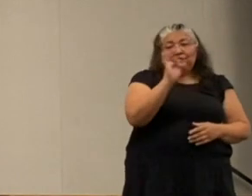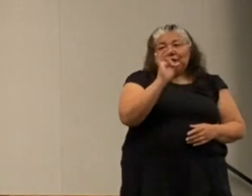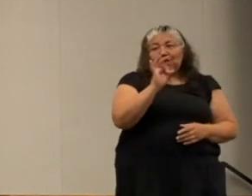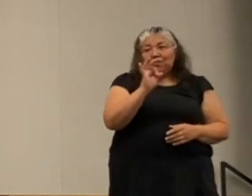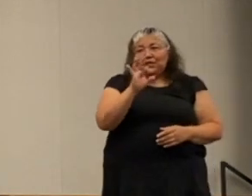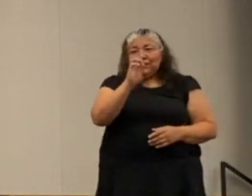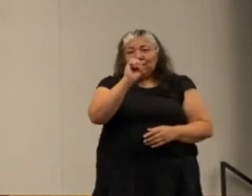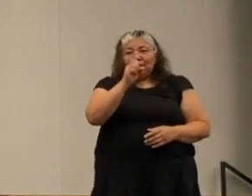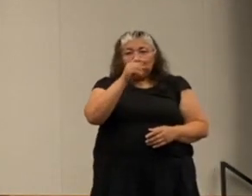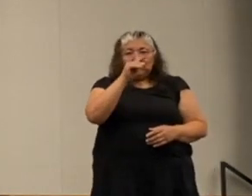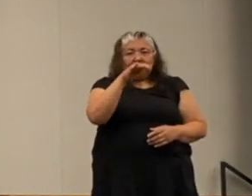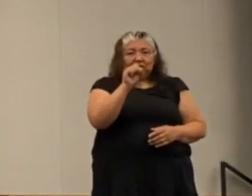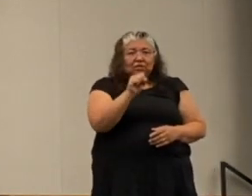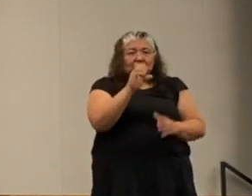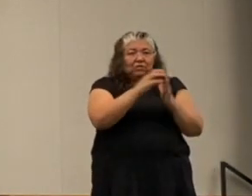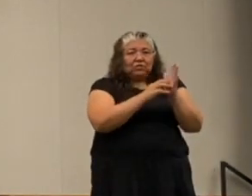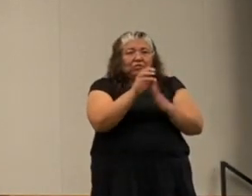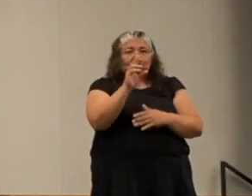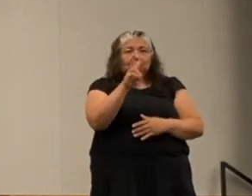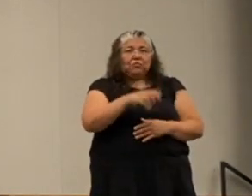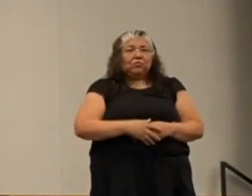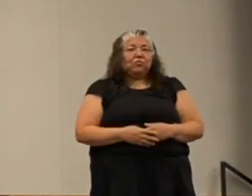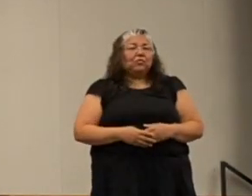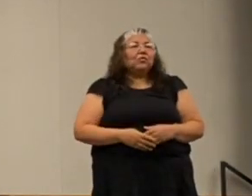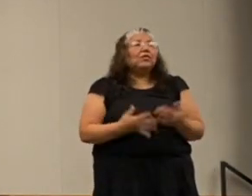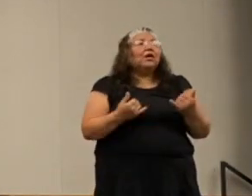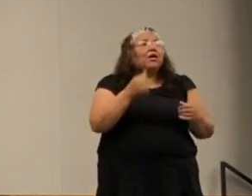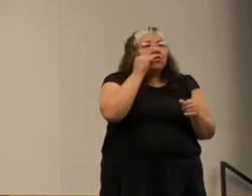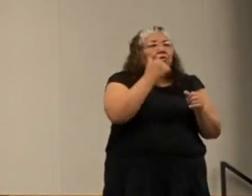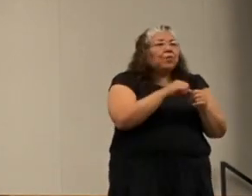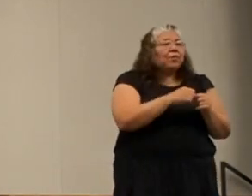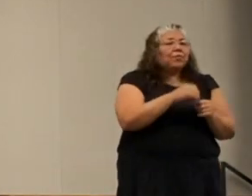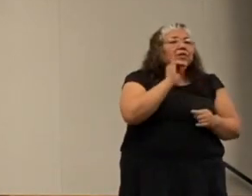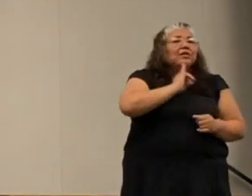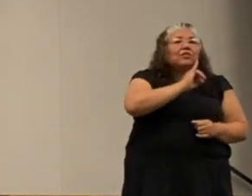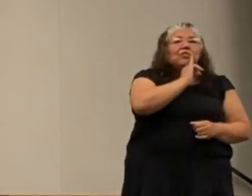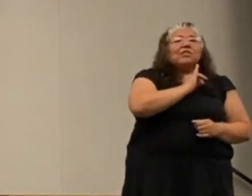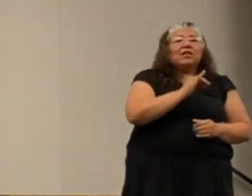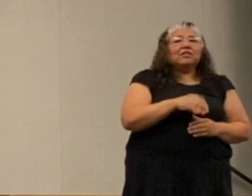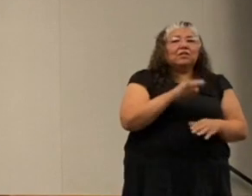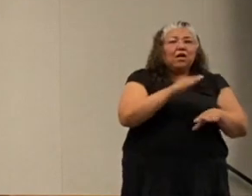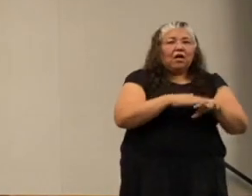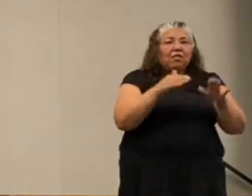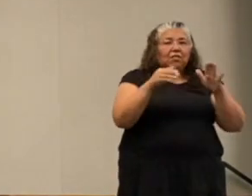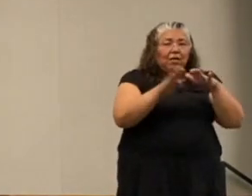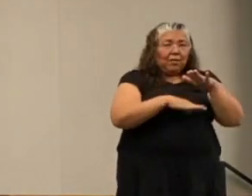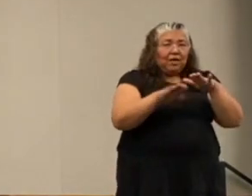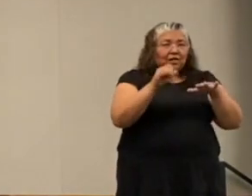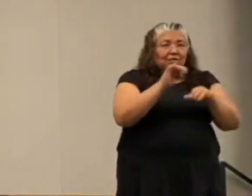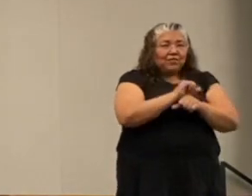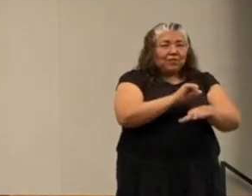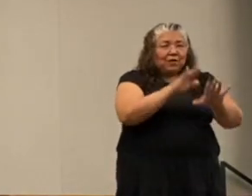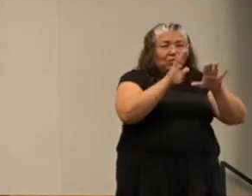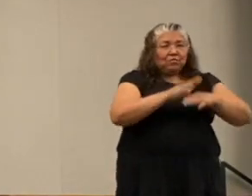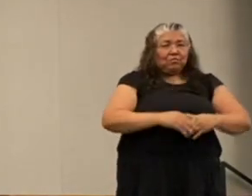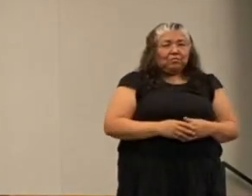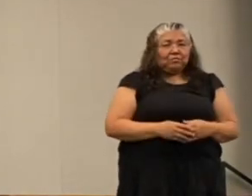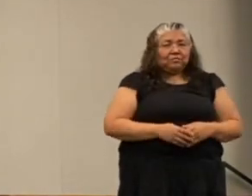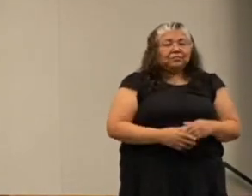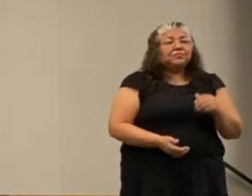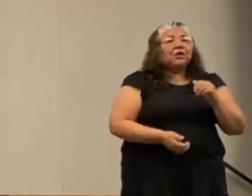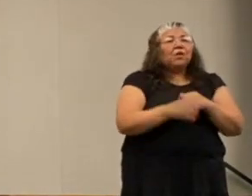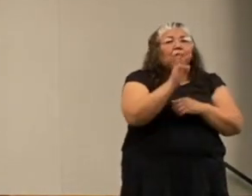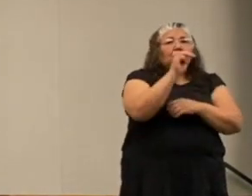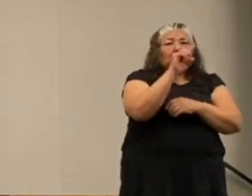in Exodus chapter 32. Now remember, the Israelites are at the base of the mountain.